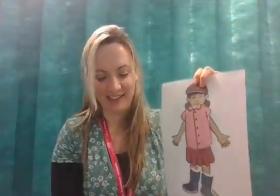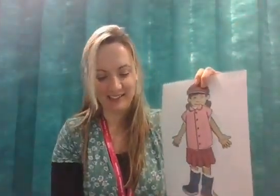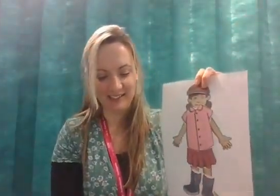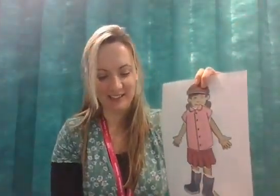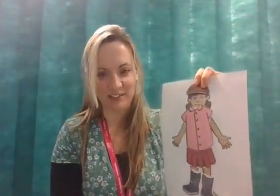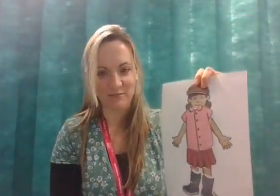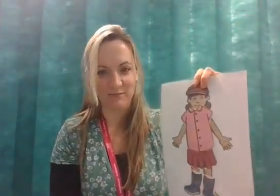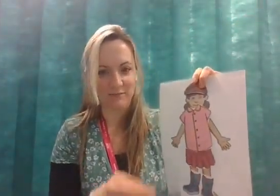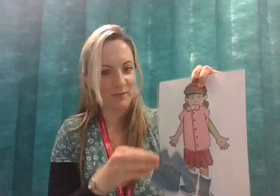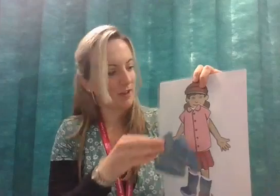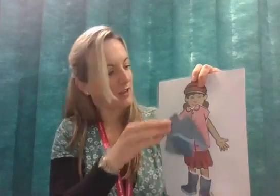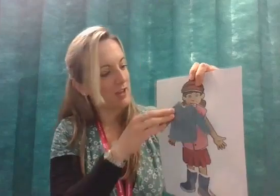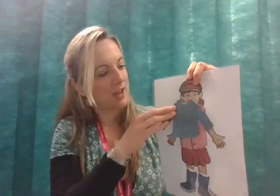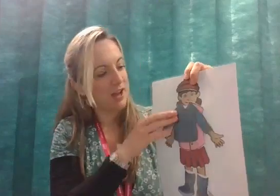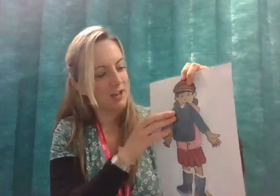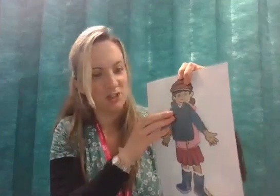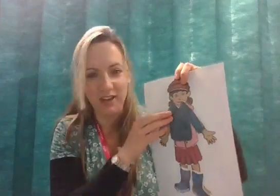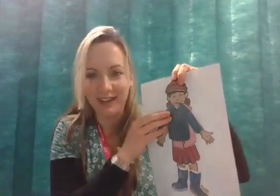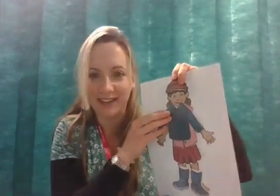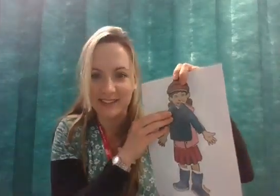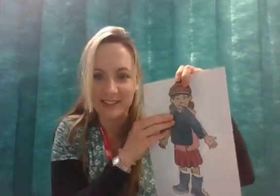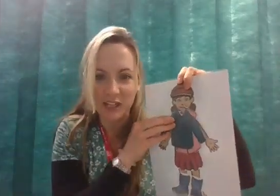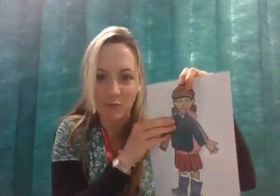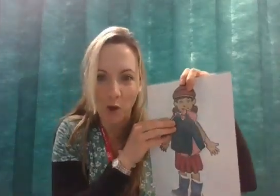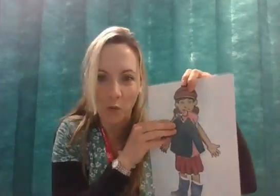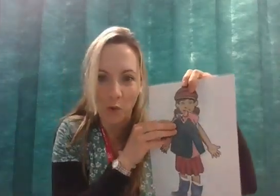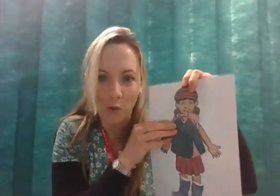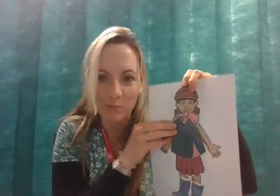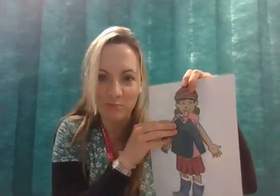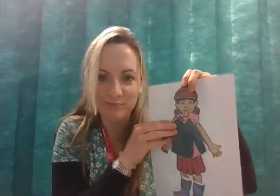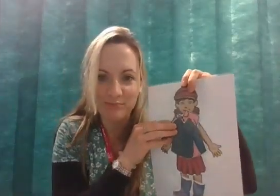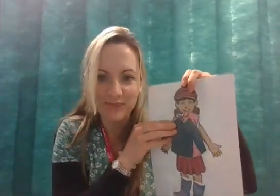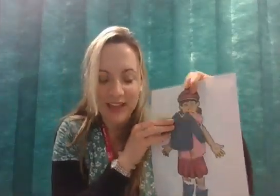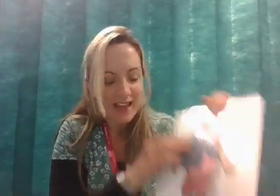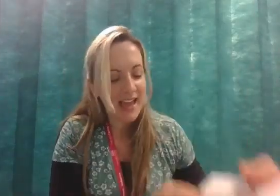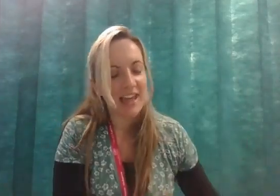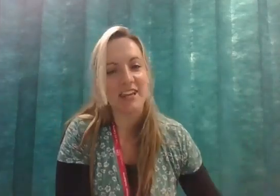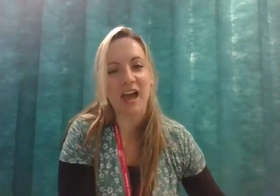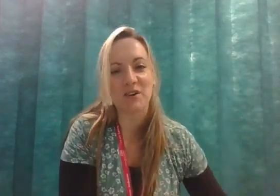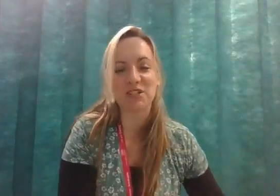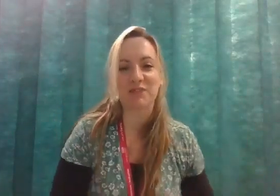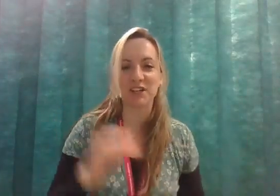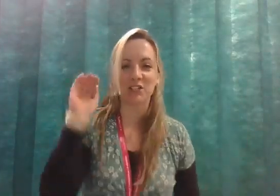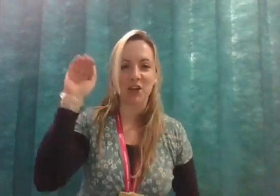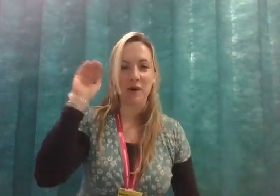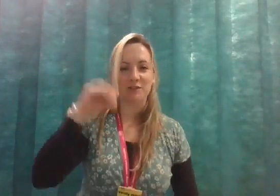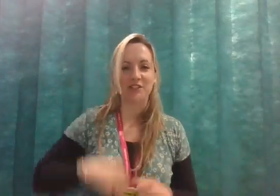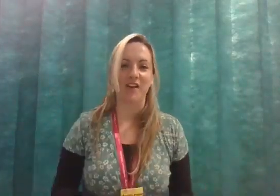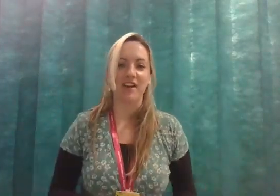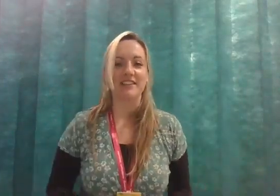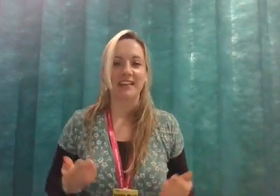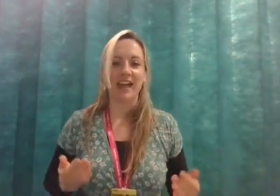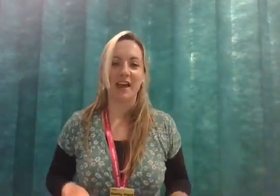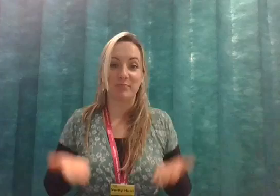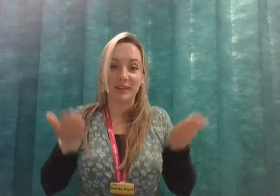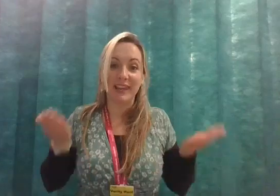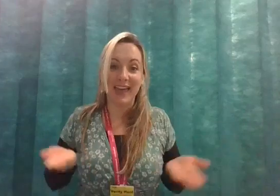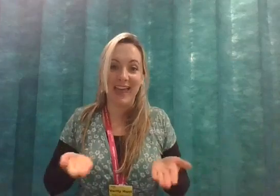and a jacket to keep her warm. Now she's ready to go outside and